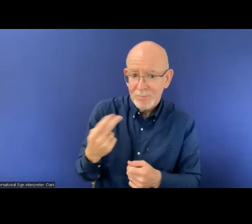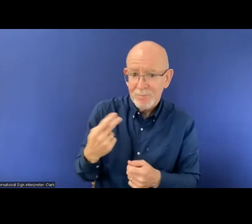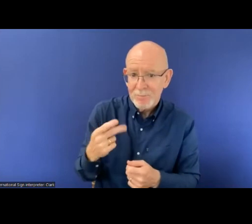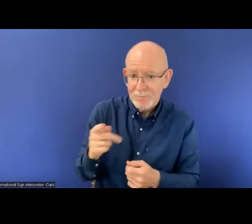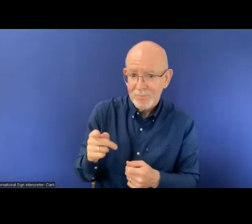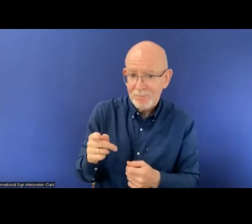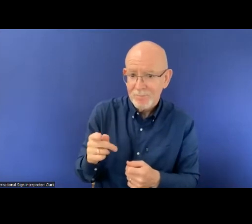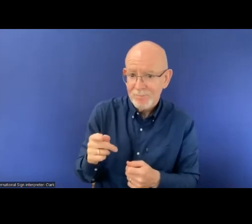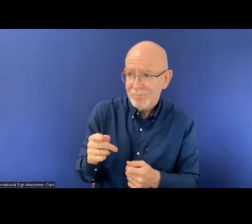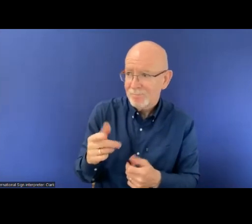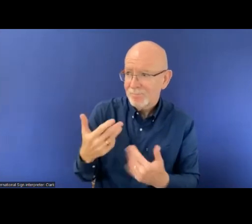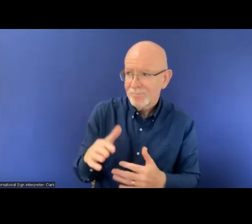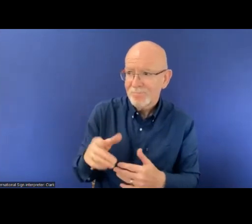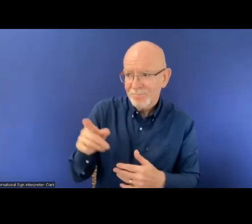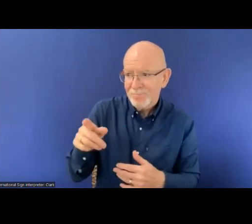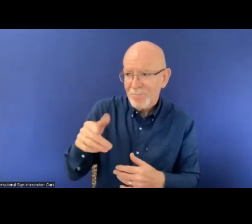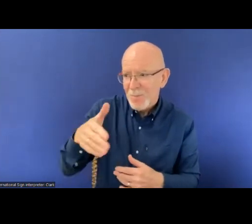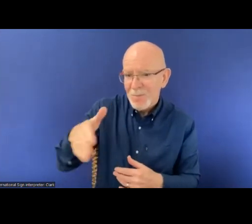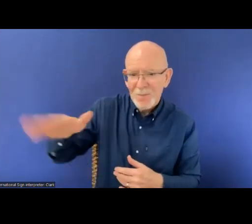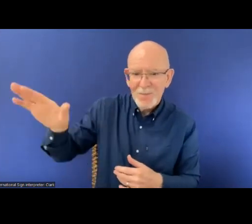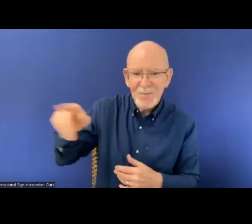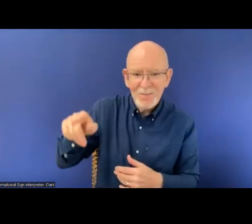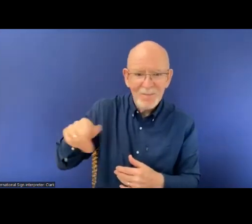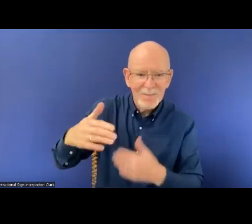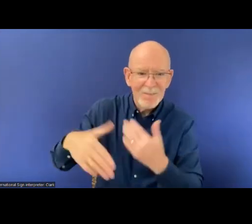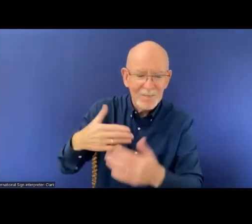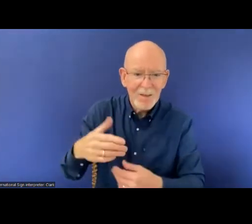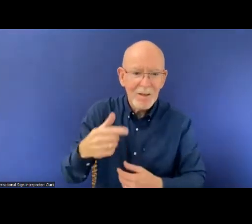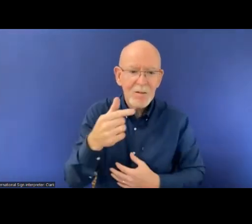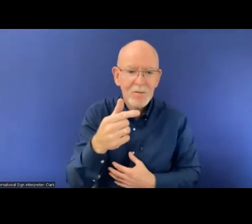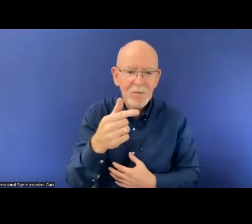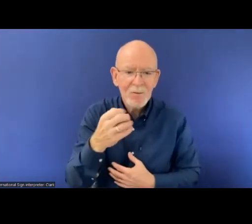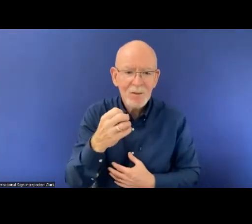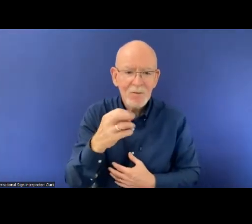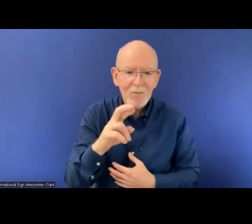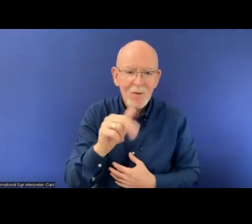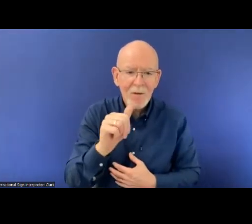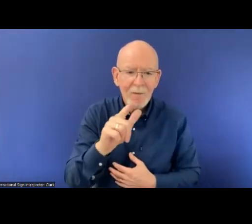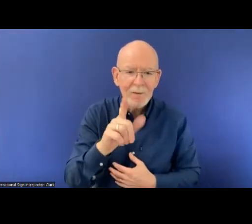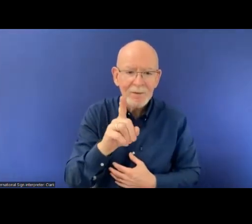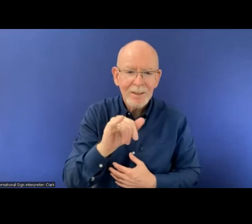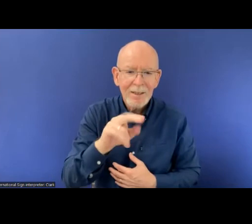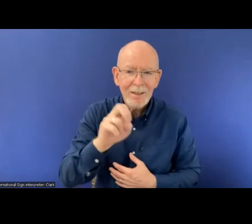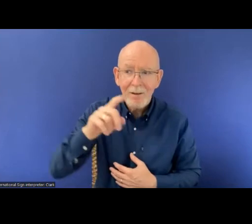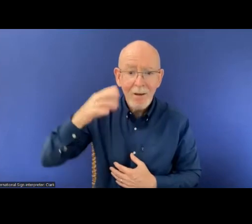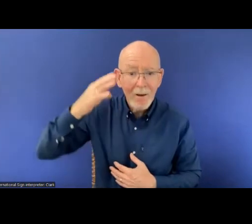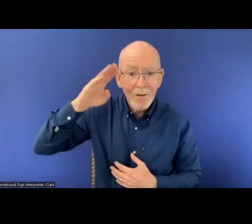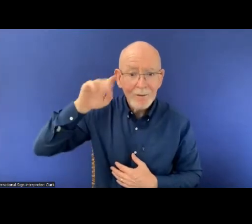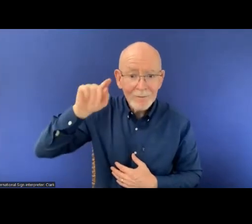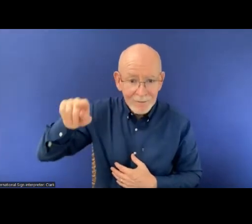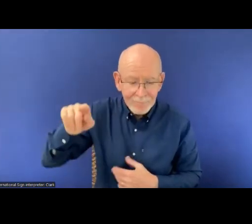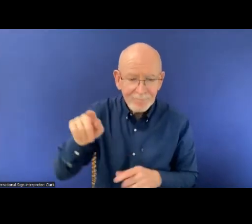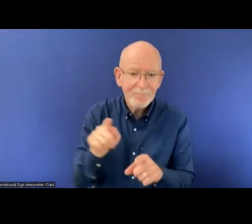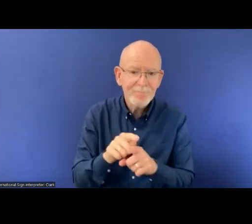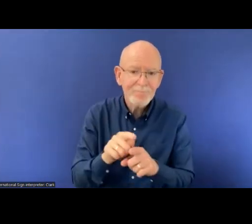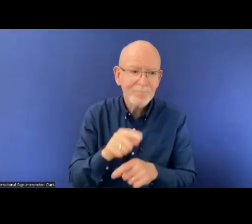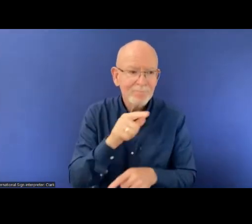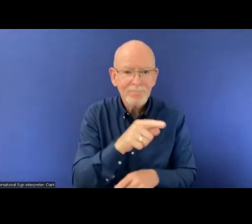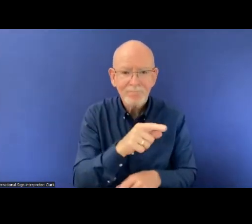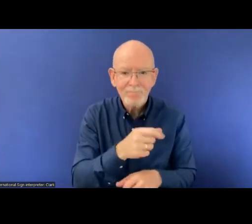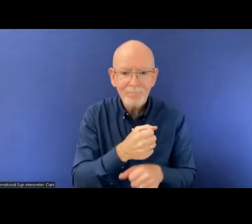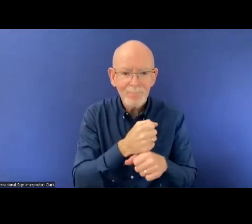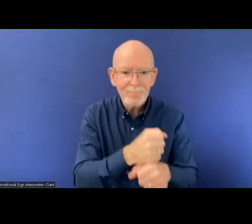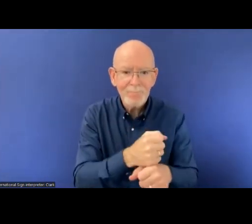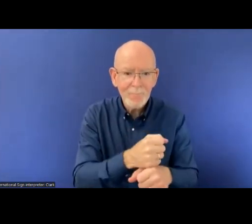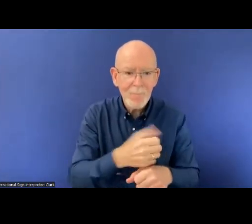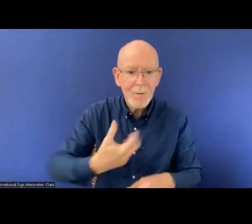and Ambassador Robert Patton of Bangladesh for their sterling support to me as their co-chair